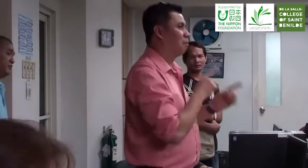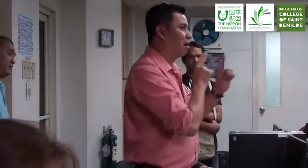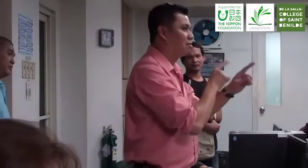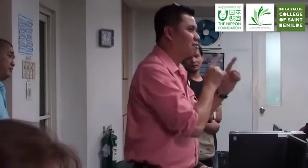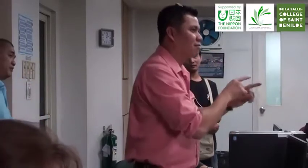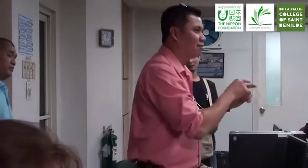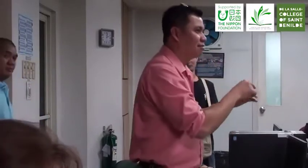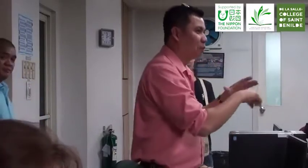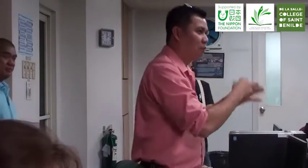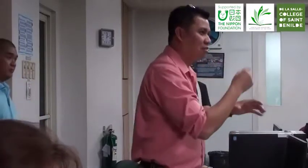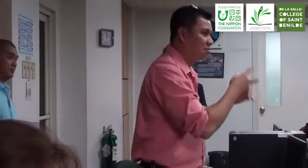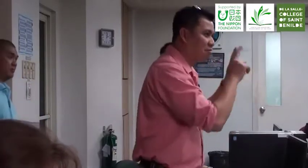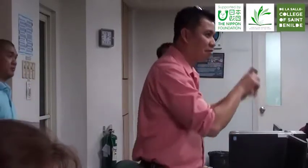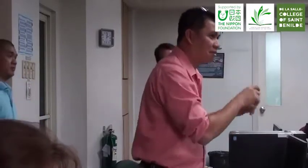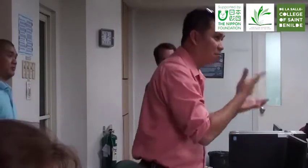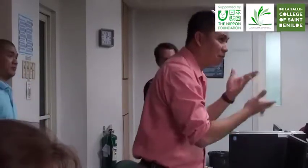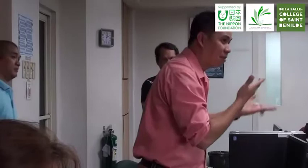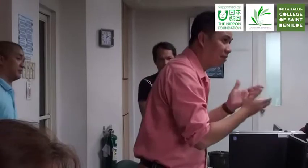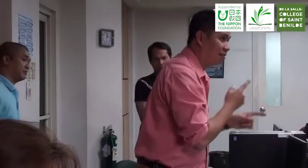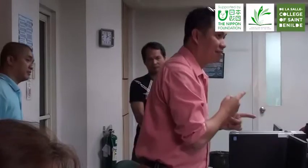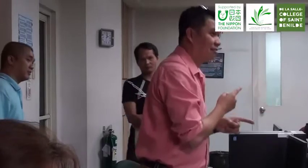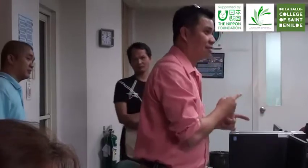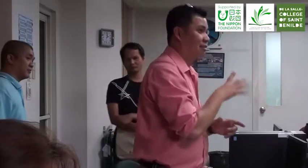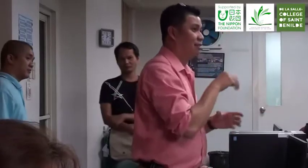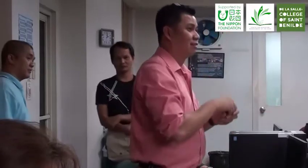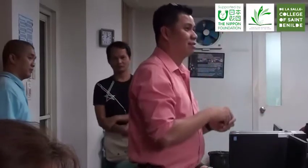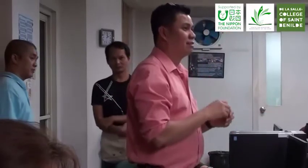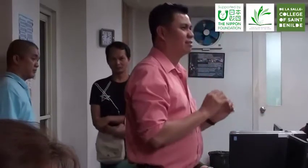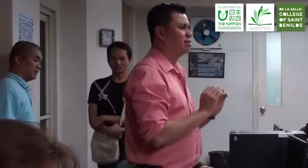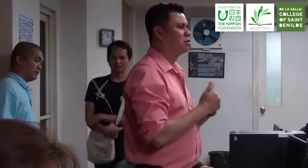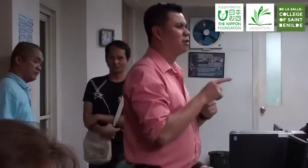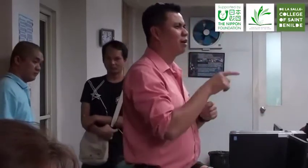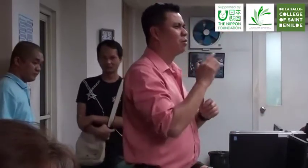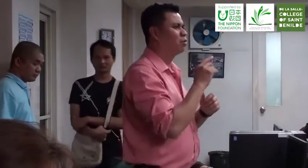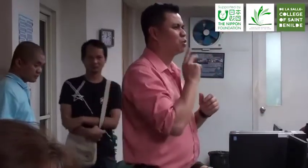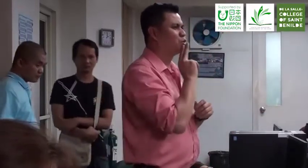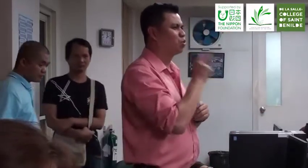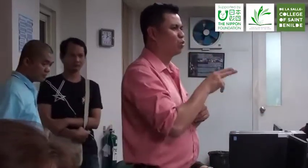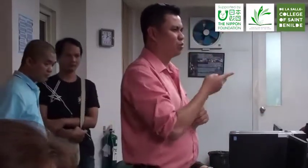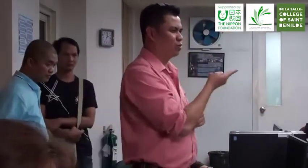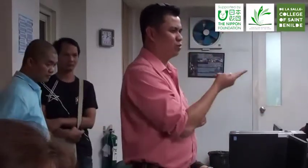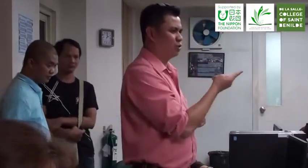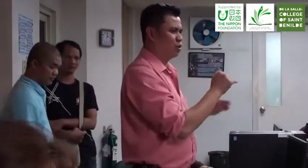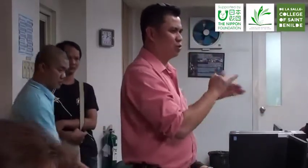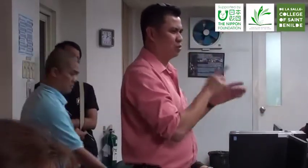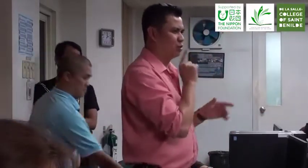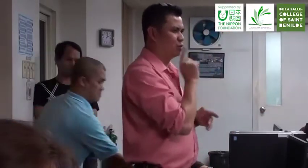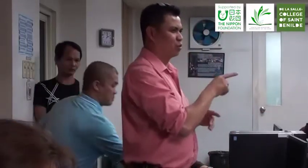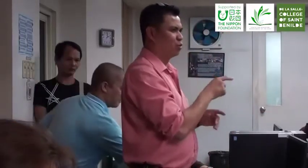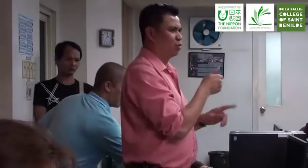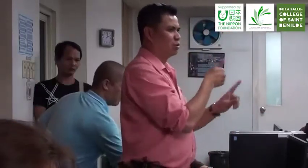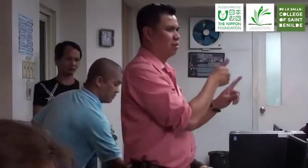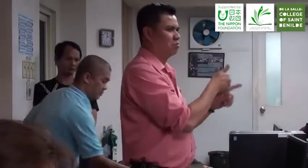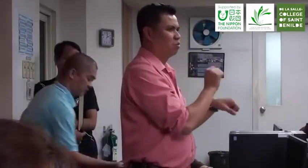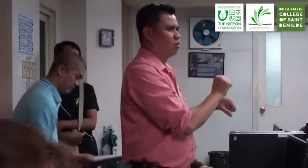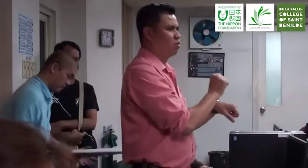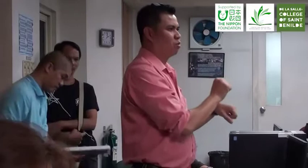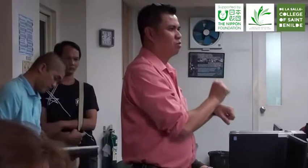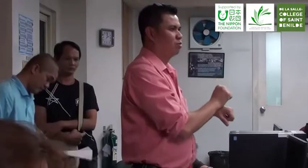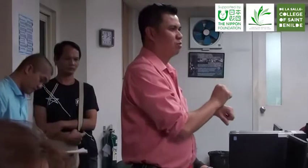homework, own time and answering quizzes, right? Is that correct? So how sure are we that